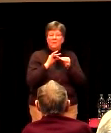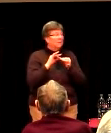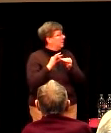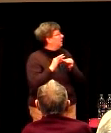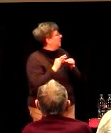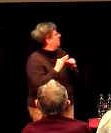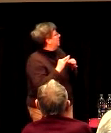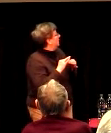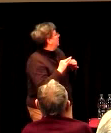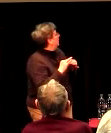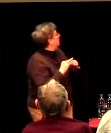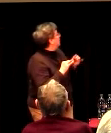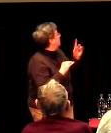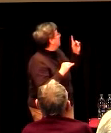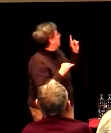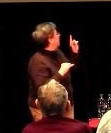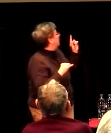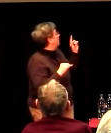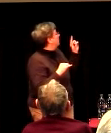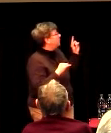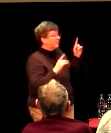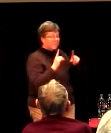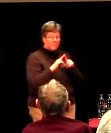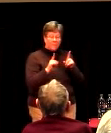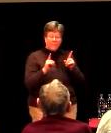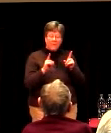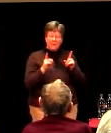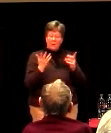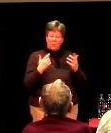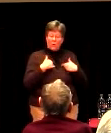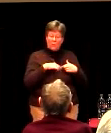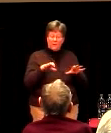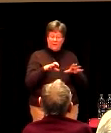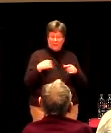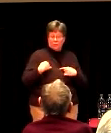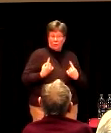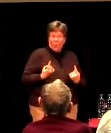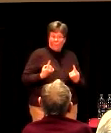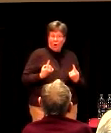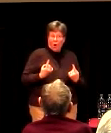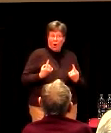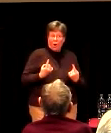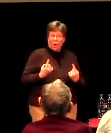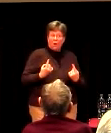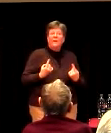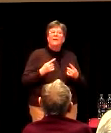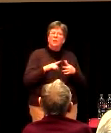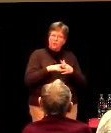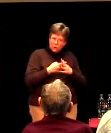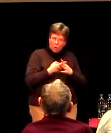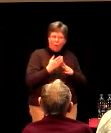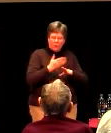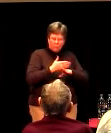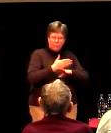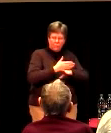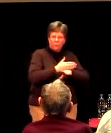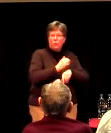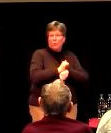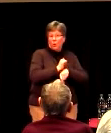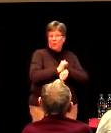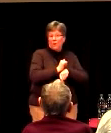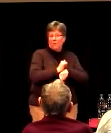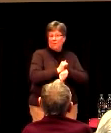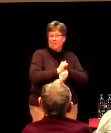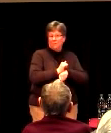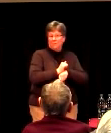iteration of the Montreal Protocol, but what we've done so far is starting to work. If we could do that on some